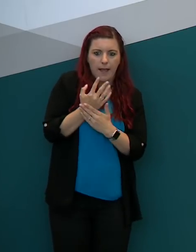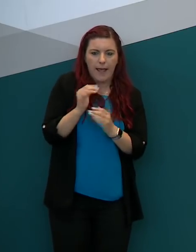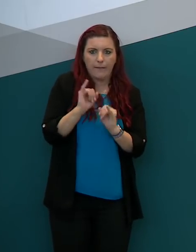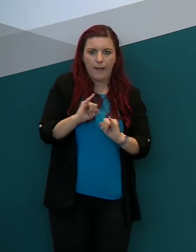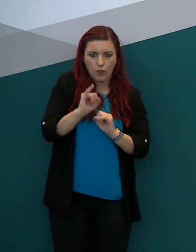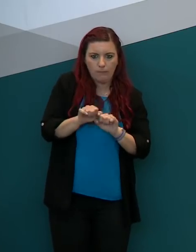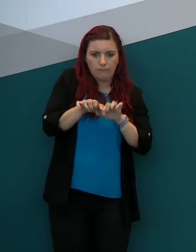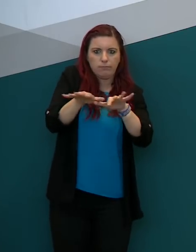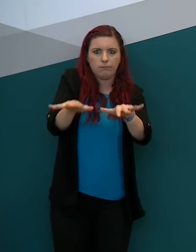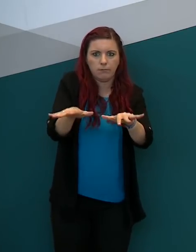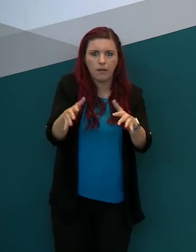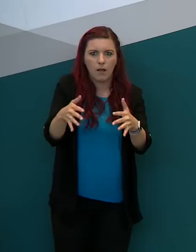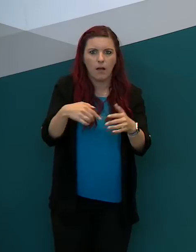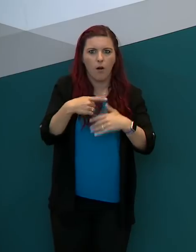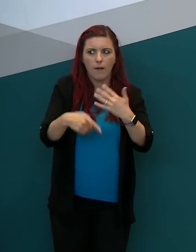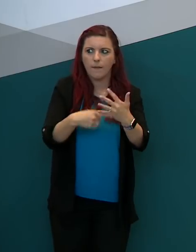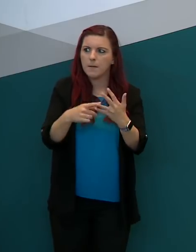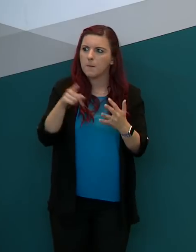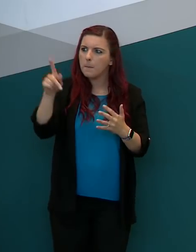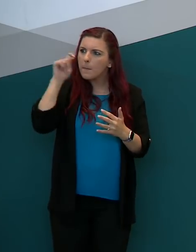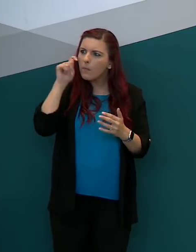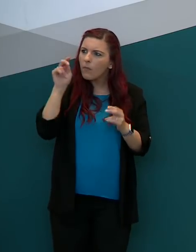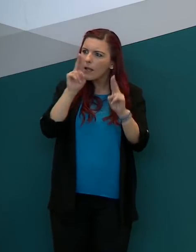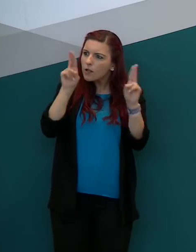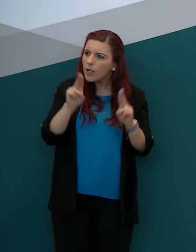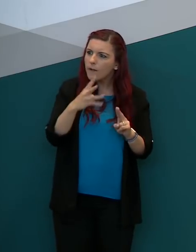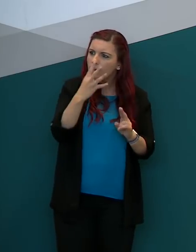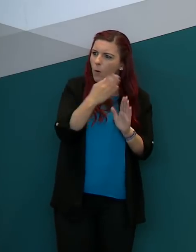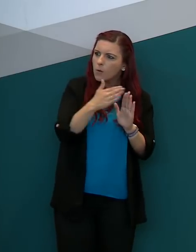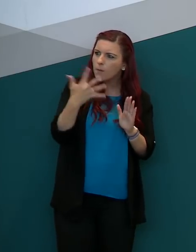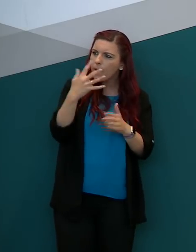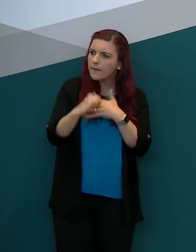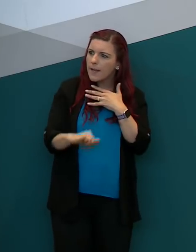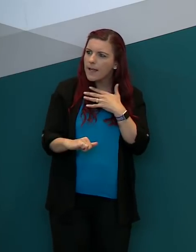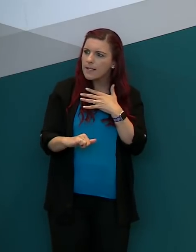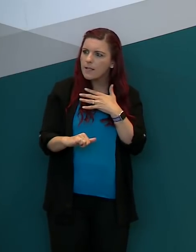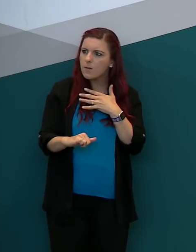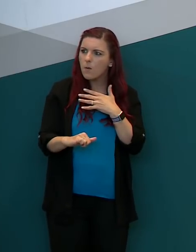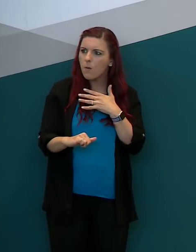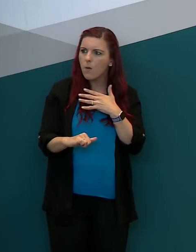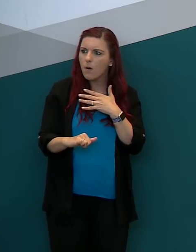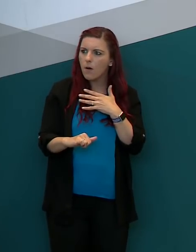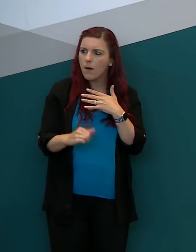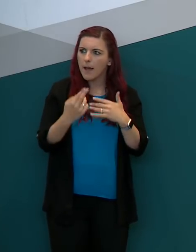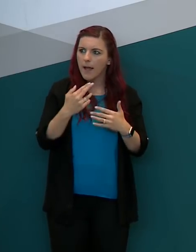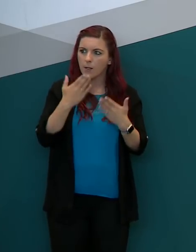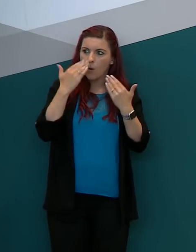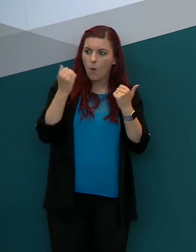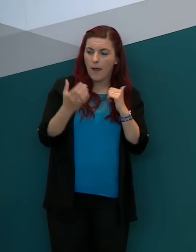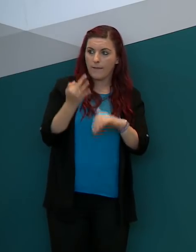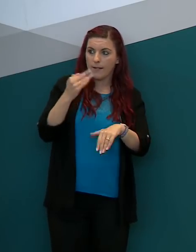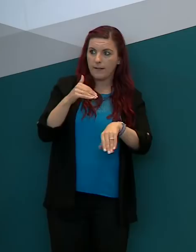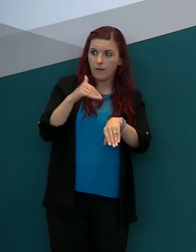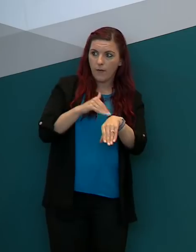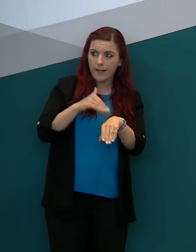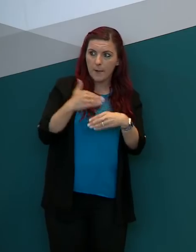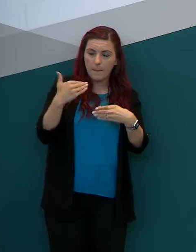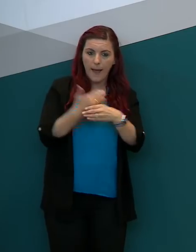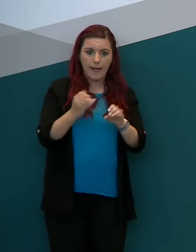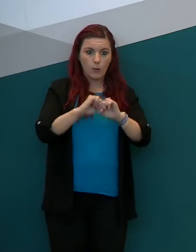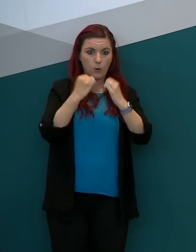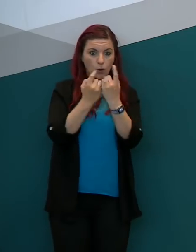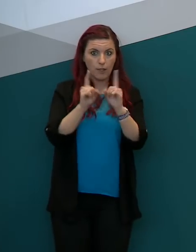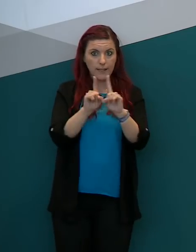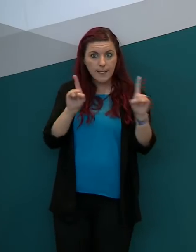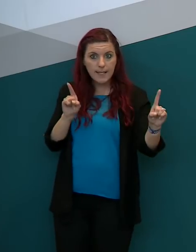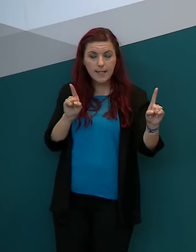and so on. I think internationally it's 4 to 5 days as well. Is it? Yeah. I'm not sure if it's affected by social distancing